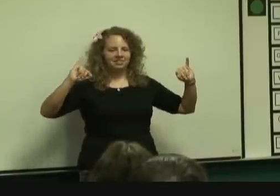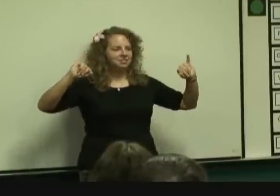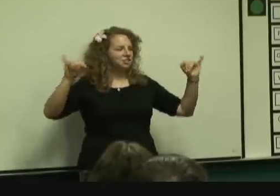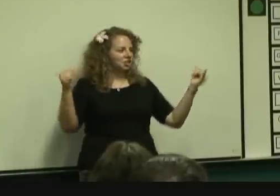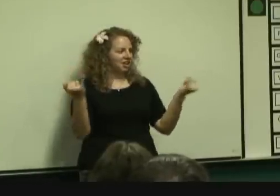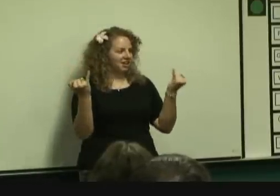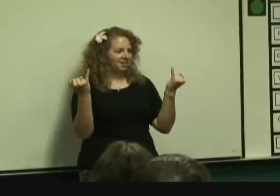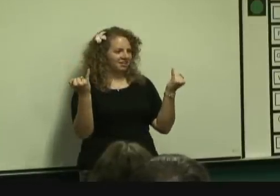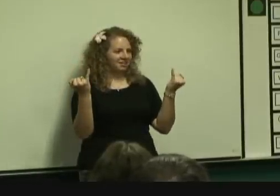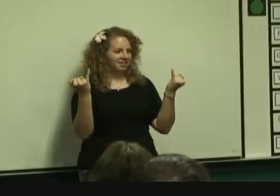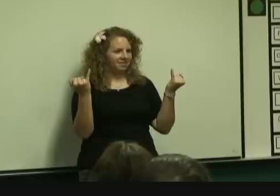J,